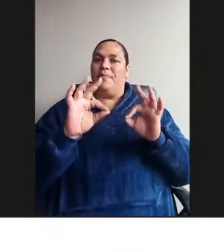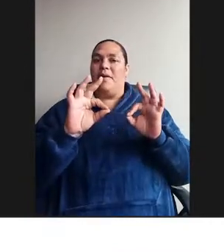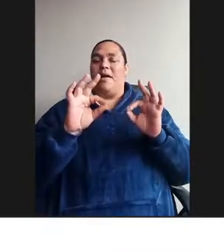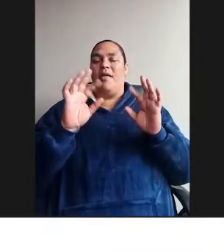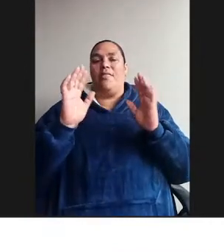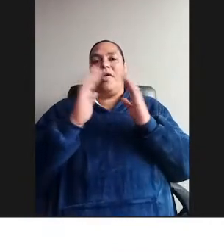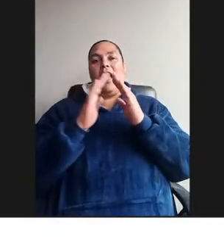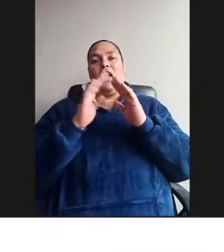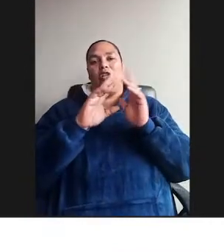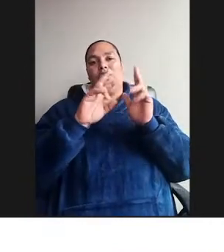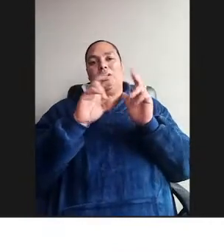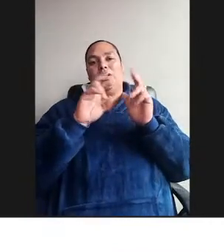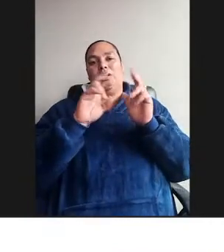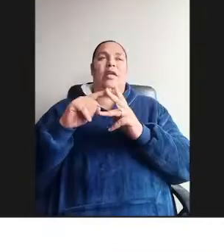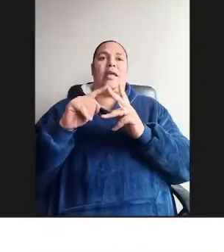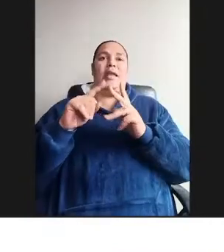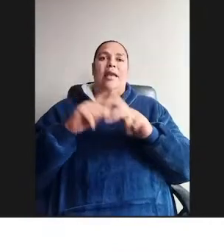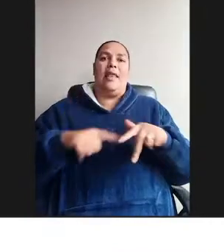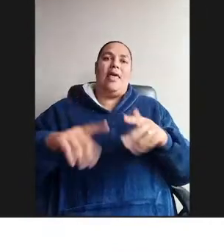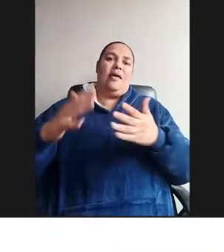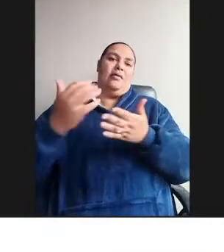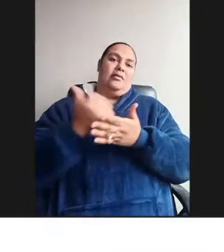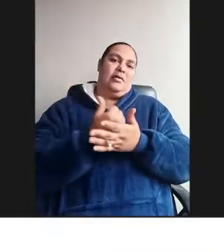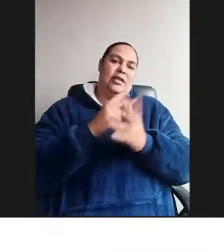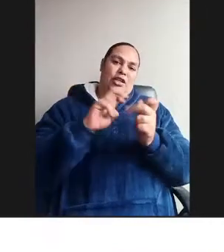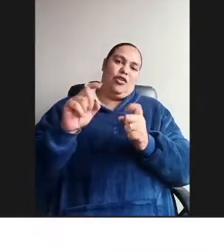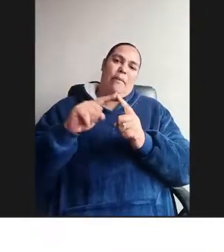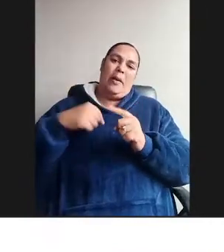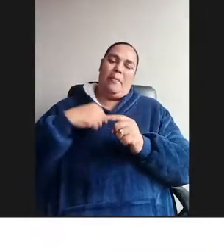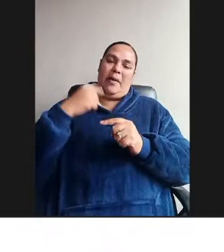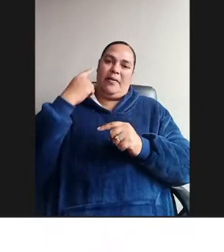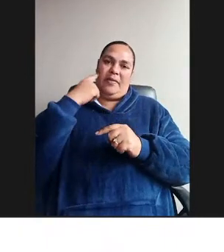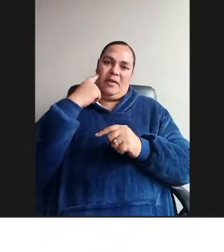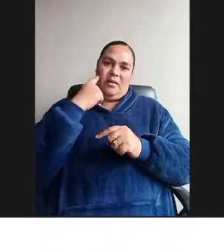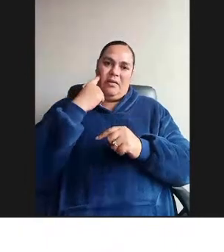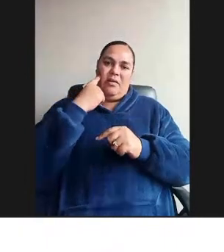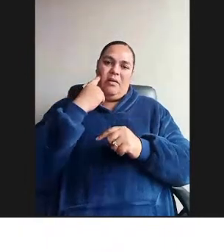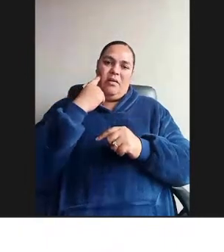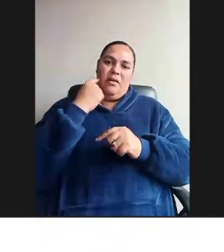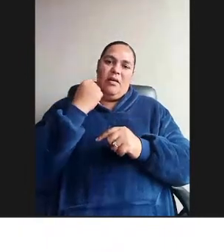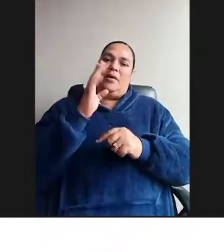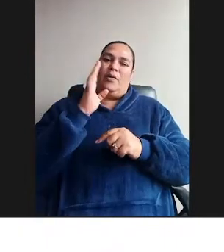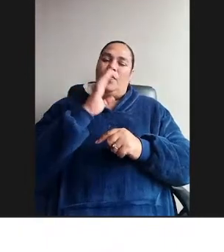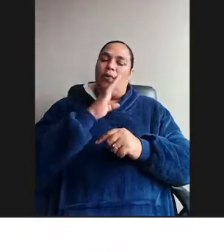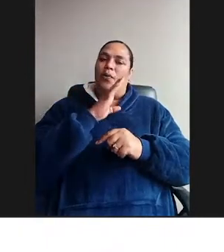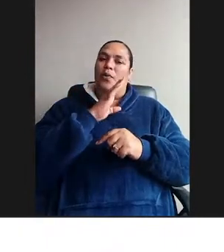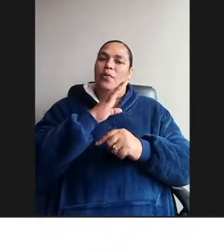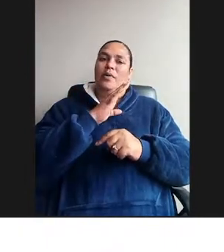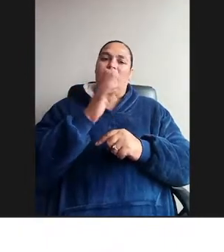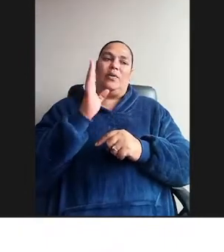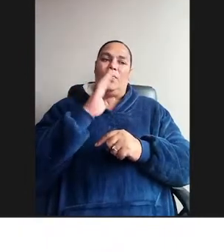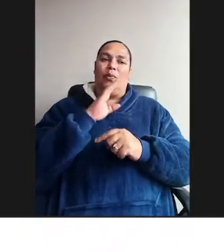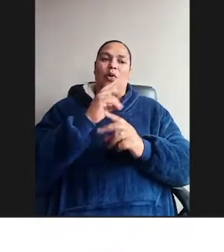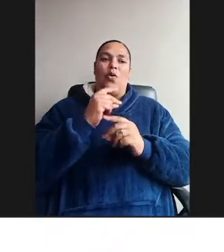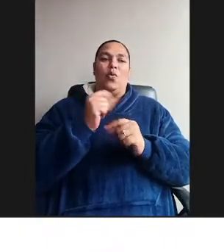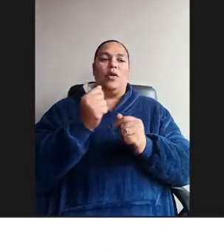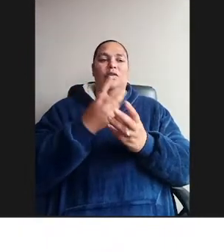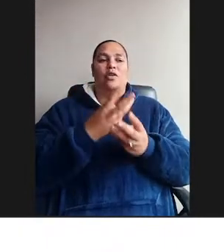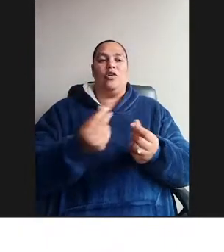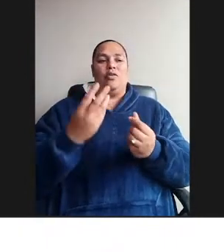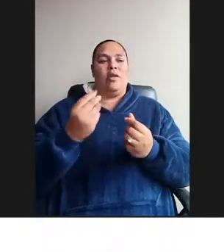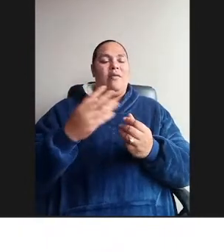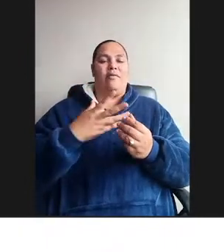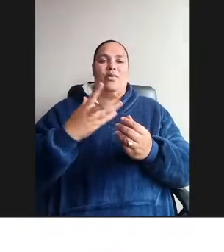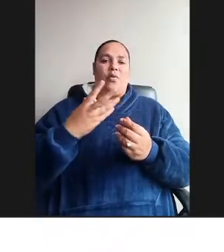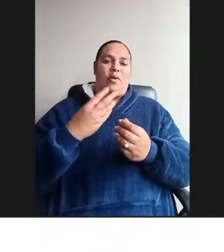expropriation and so on. And I think that I mean, there's no quick solution to that, but